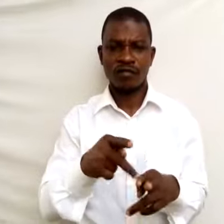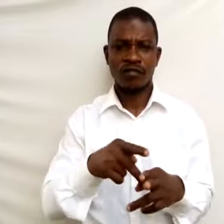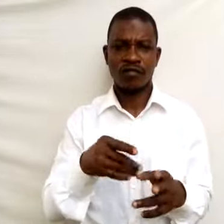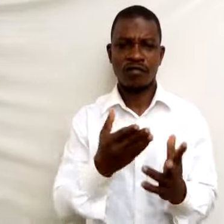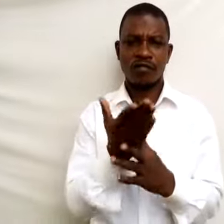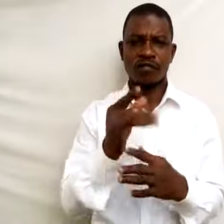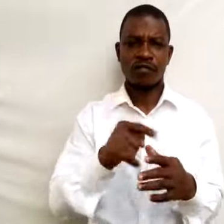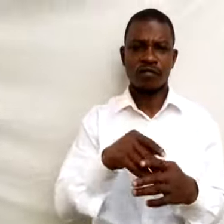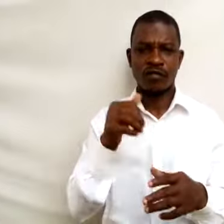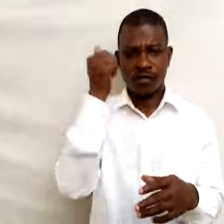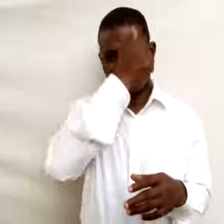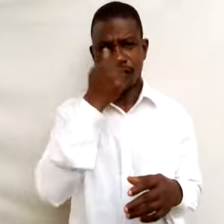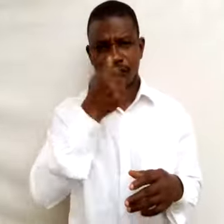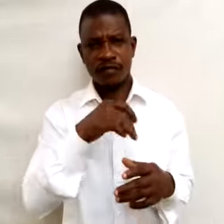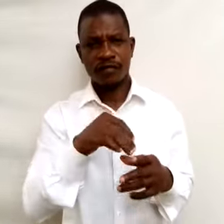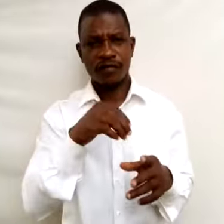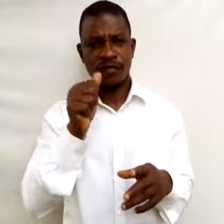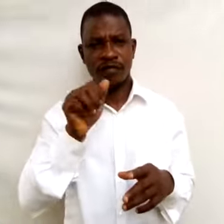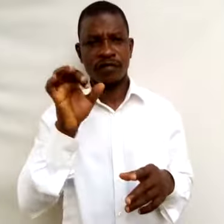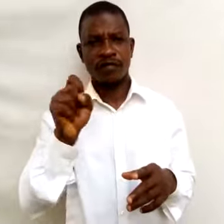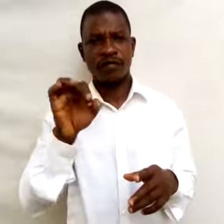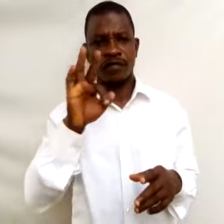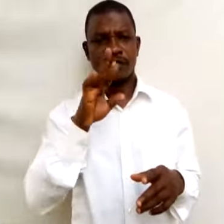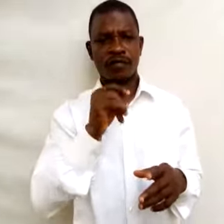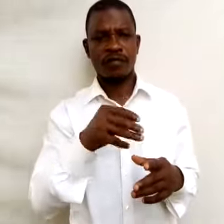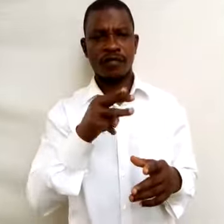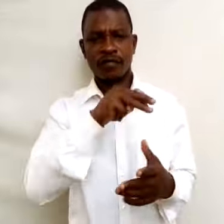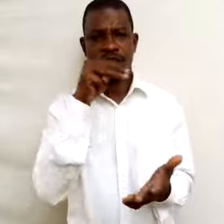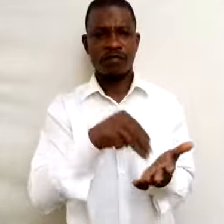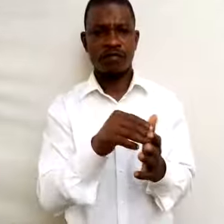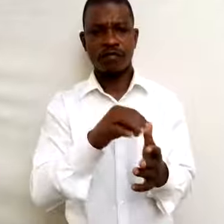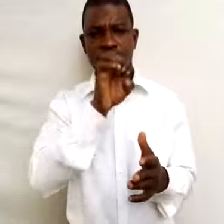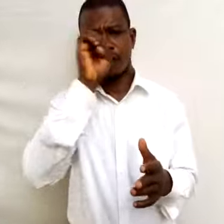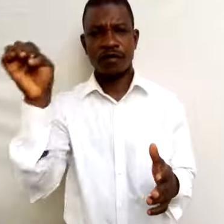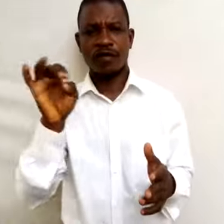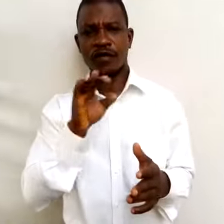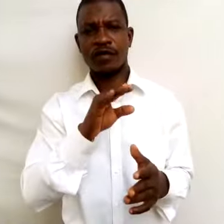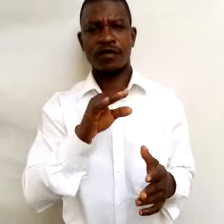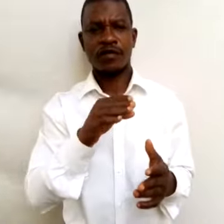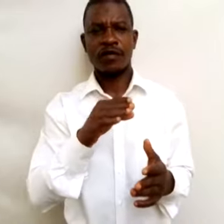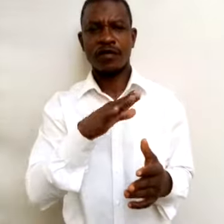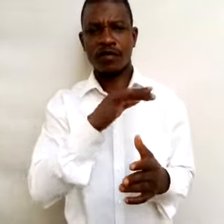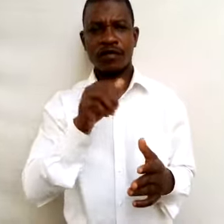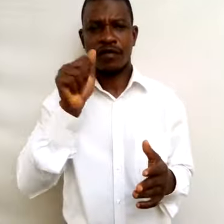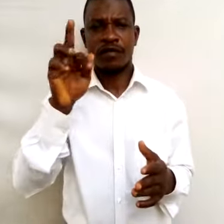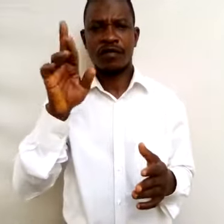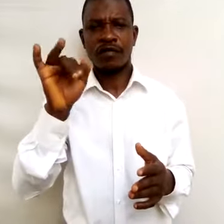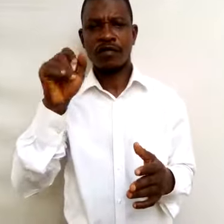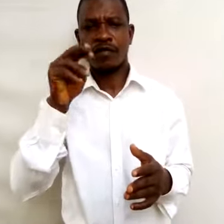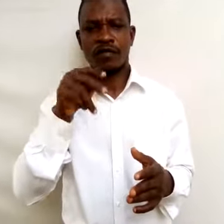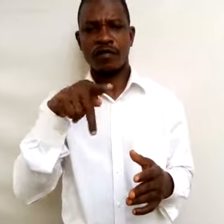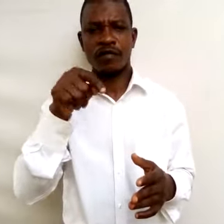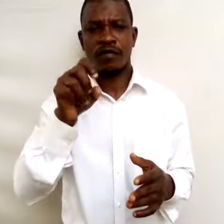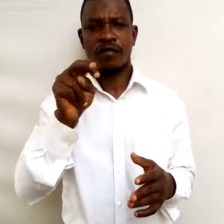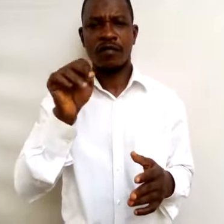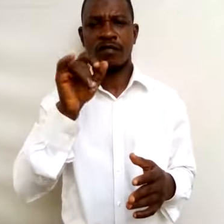throughout Africa, Asia, the Middle East, and the Arabian Peninsula.